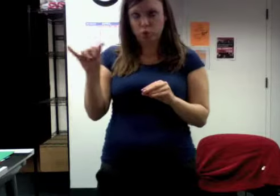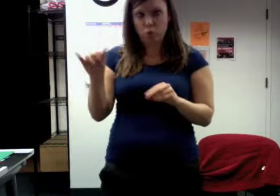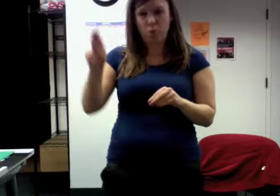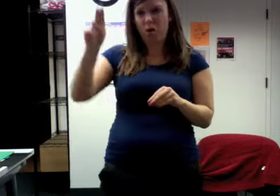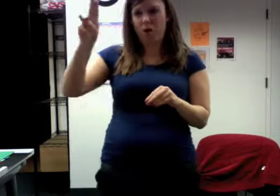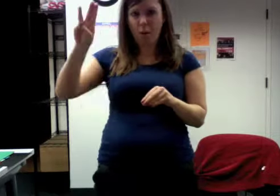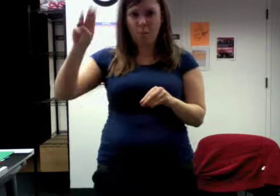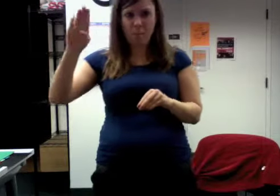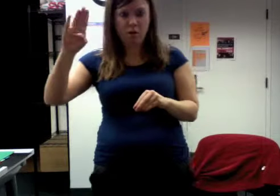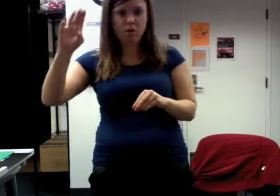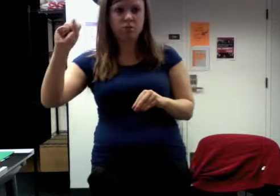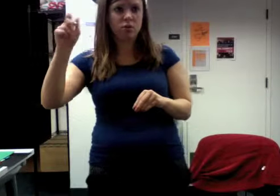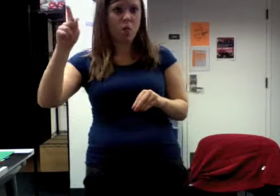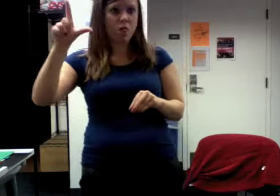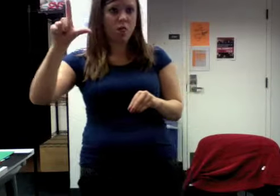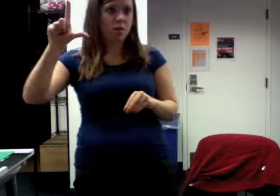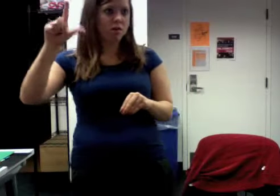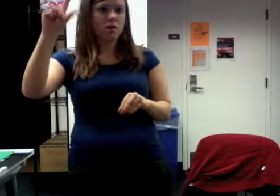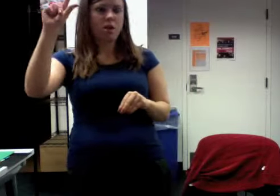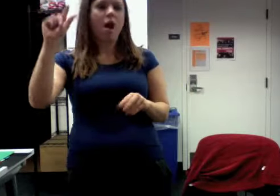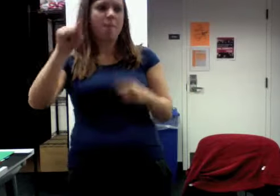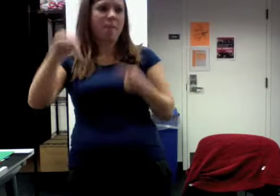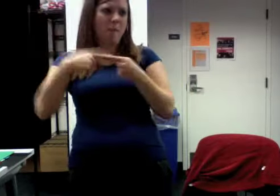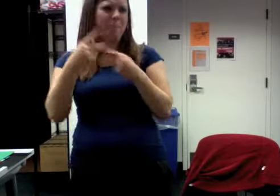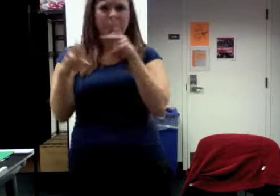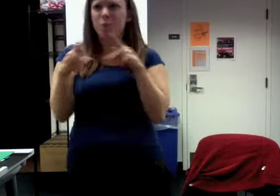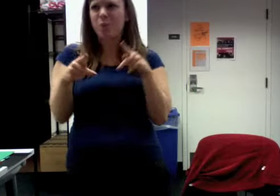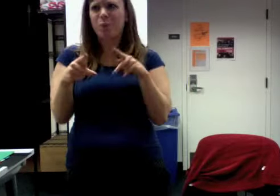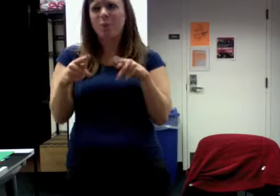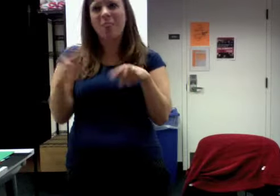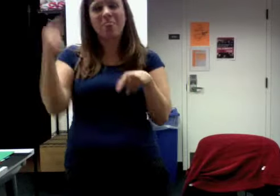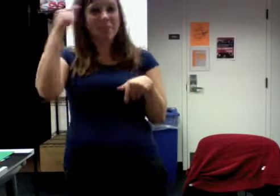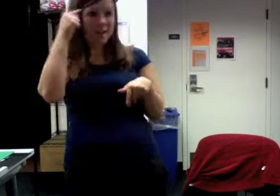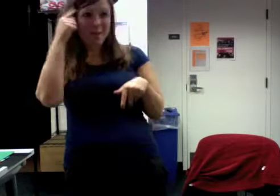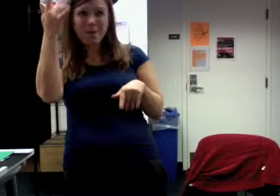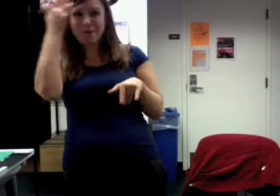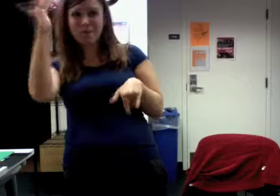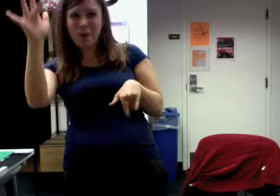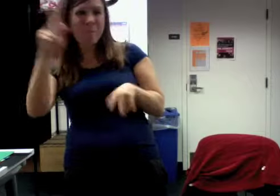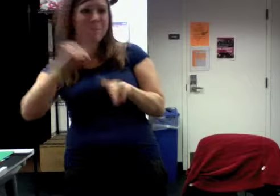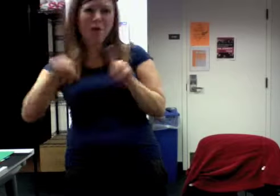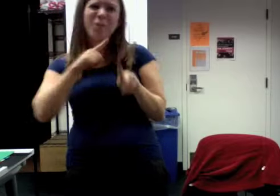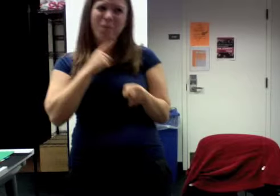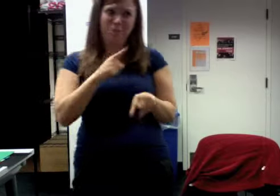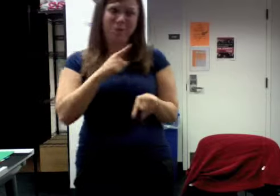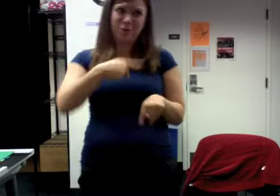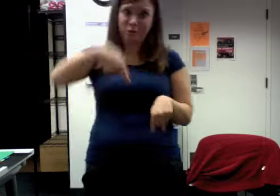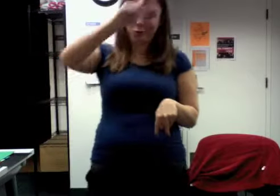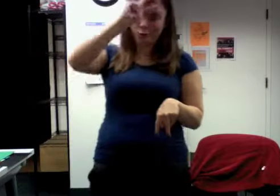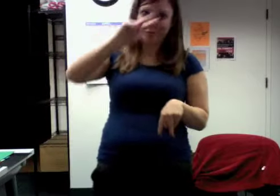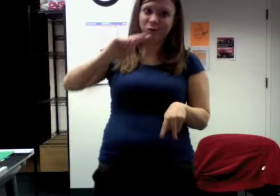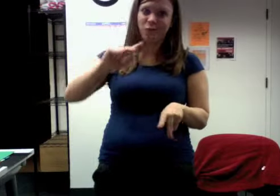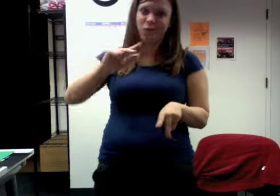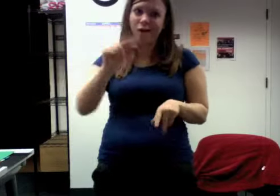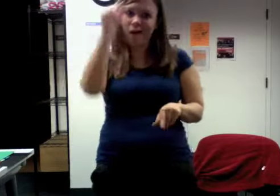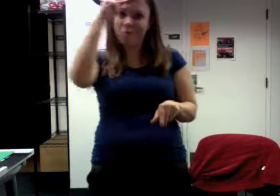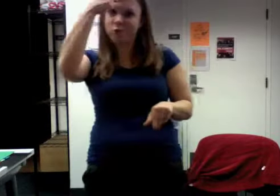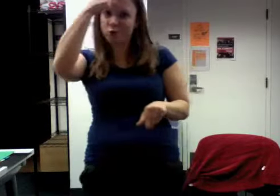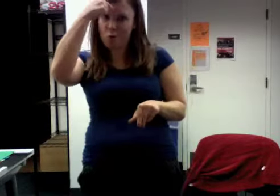scrape after another because what they think is a clever idea turns out to be a really bad idea. There's this very famous Norwegian story